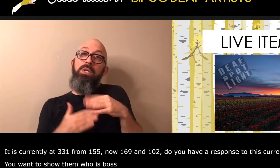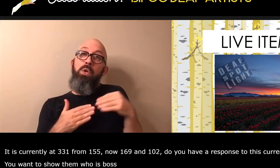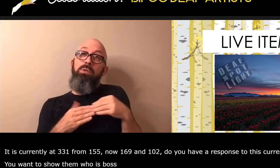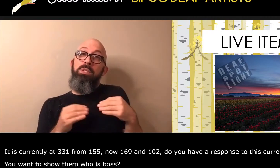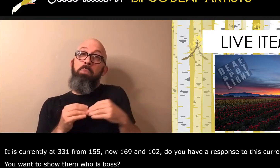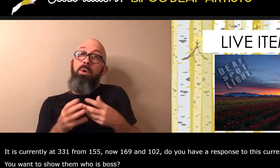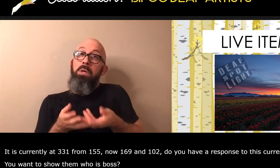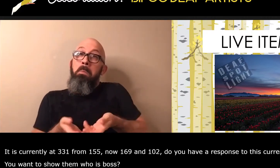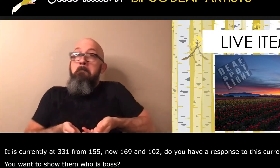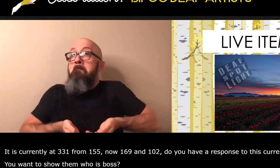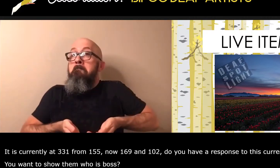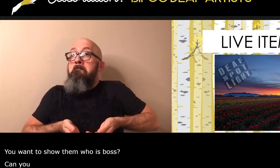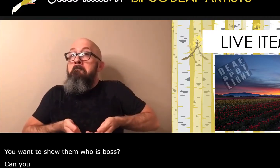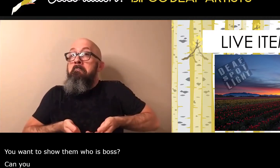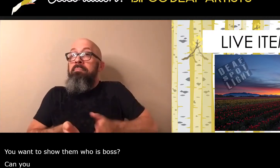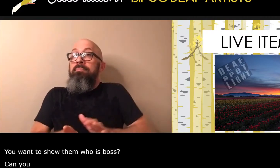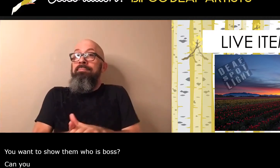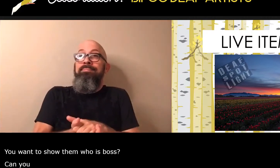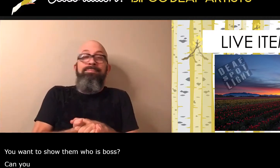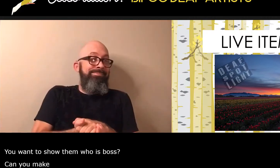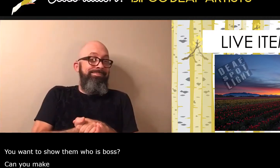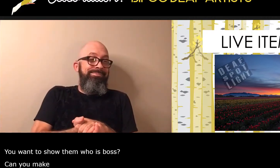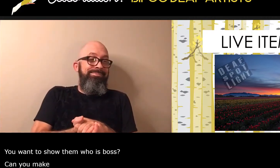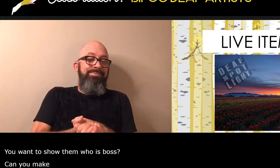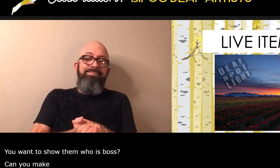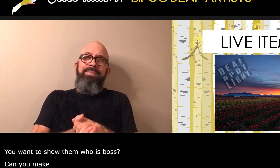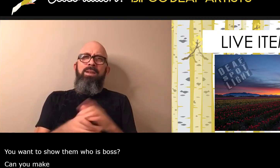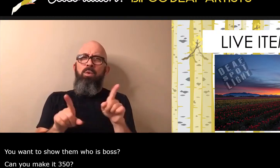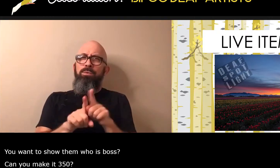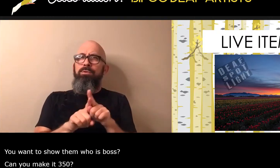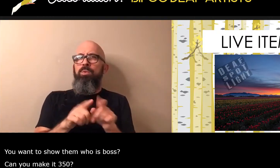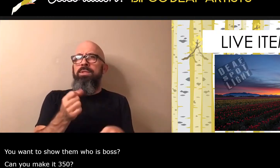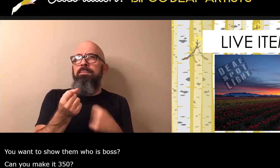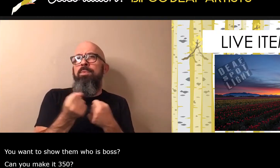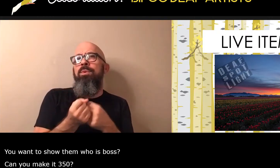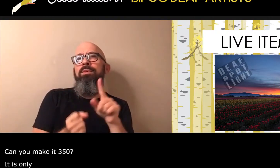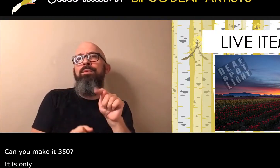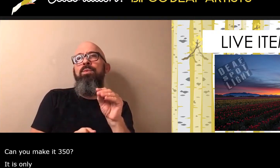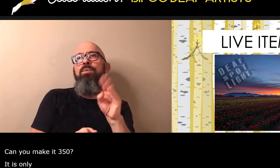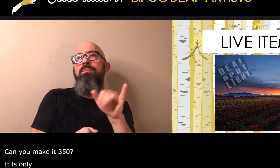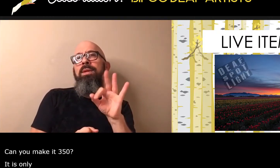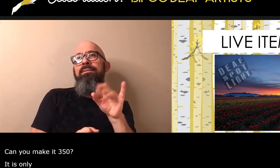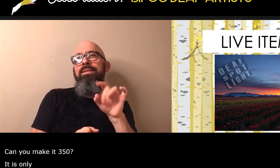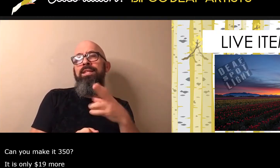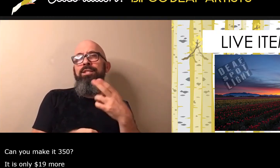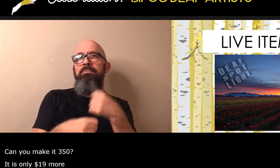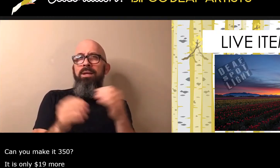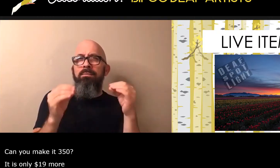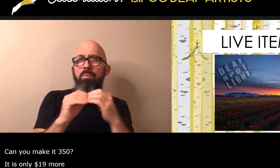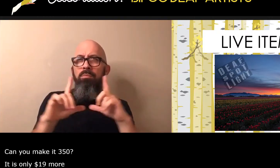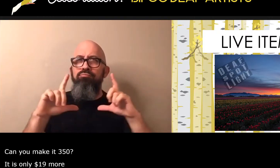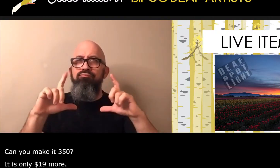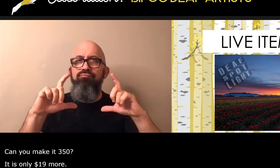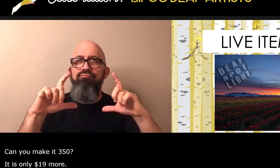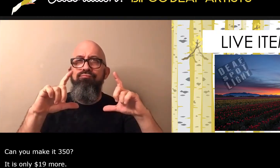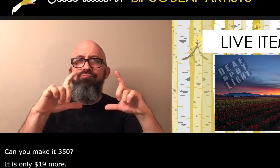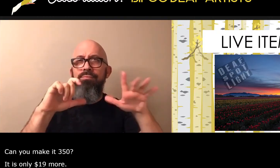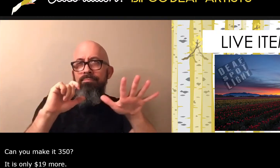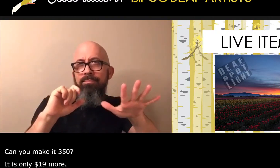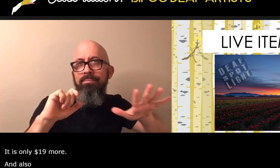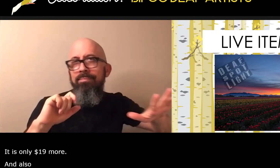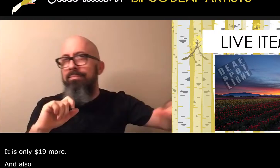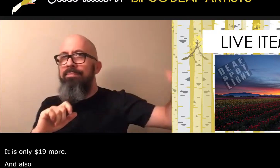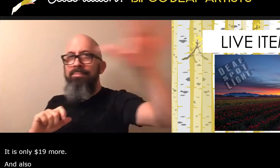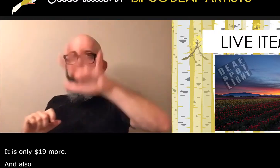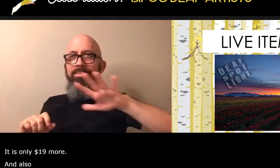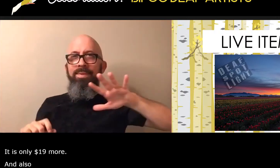Can you make it 350? It's only $19 more. And also you be supporting